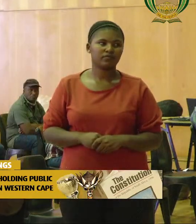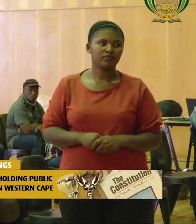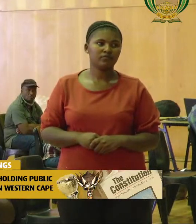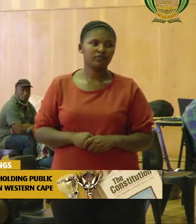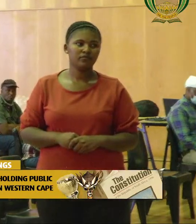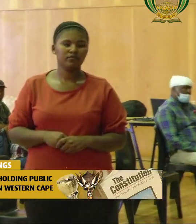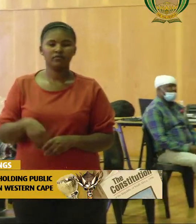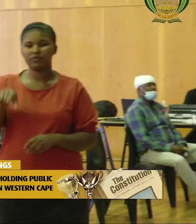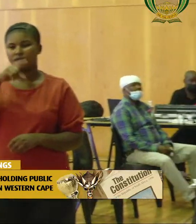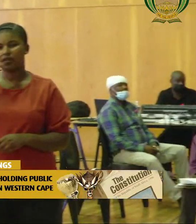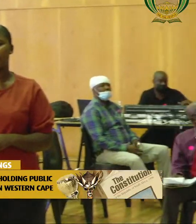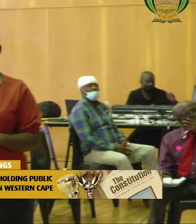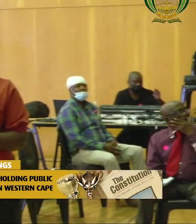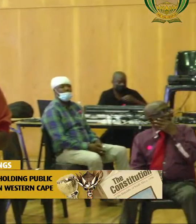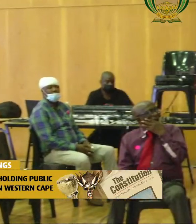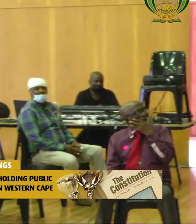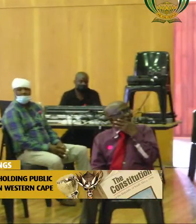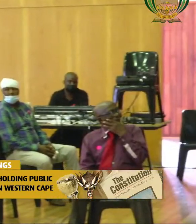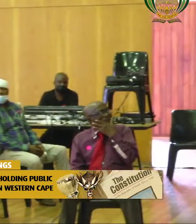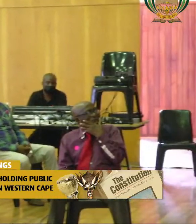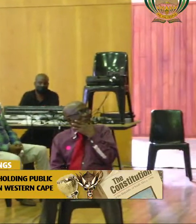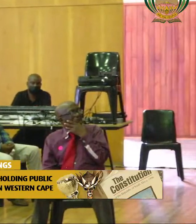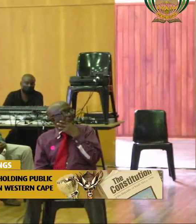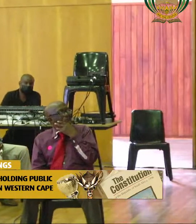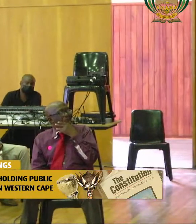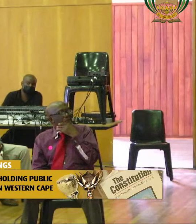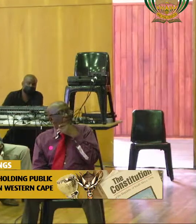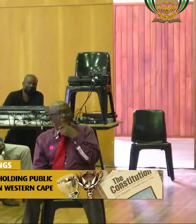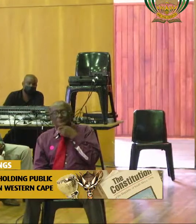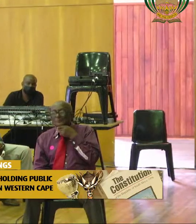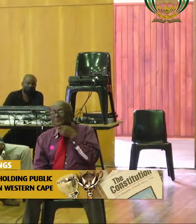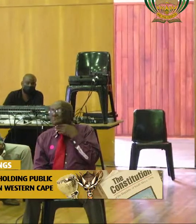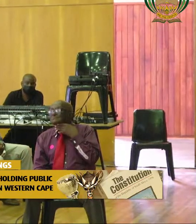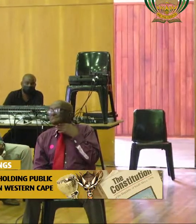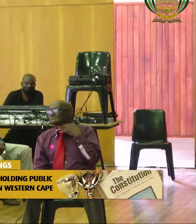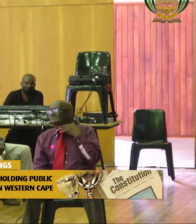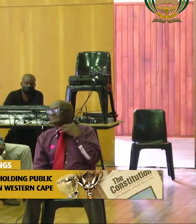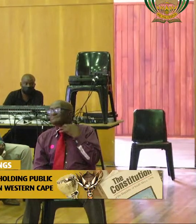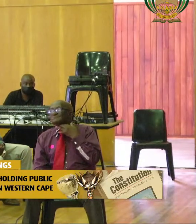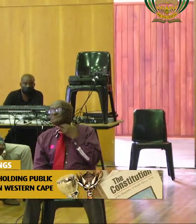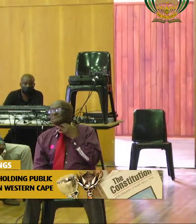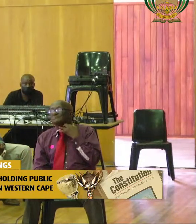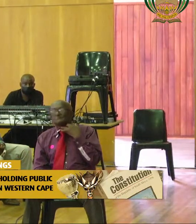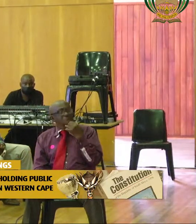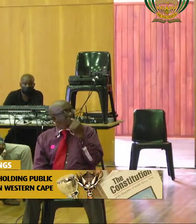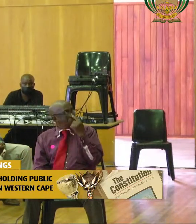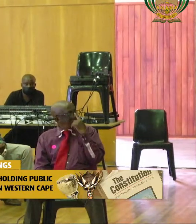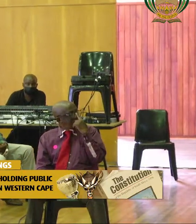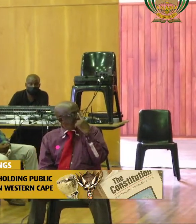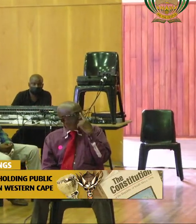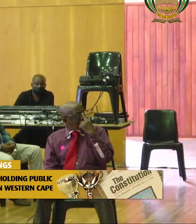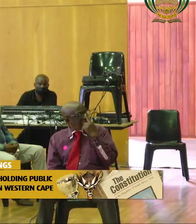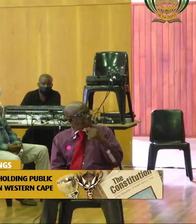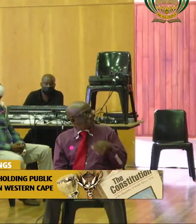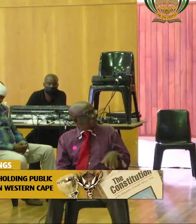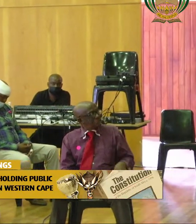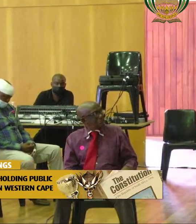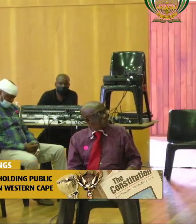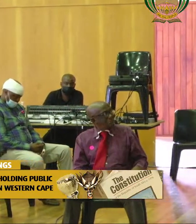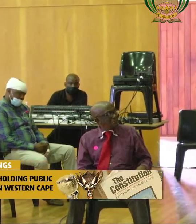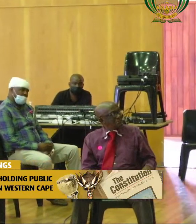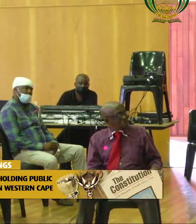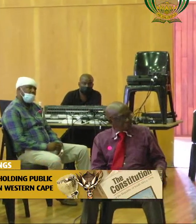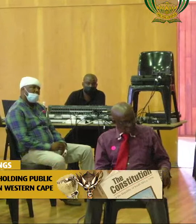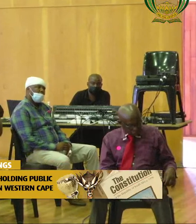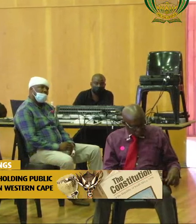My name is Jan Ludik. I'm from Kanaland. My question is as follows. Seeing that we have such a lot of